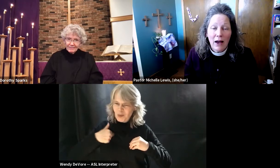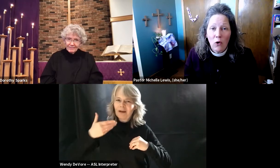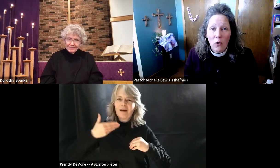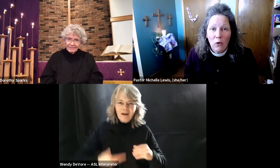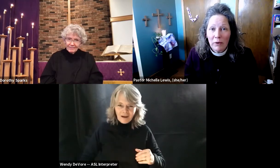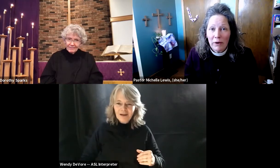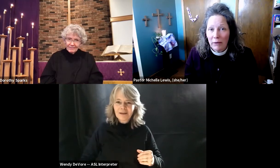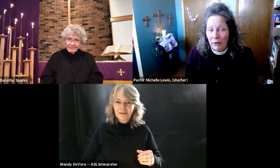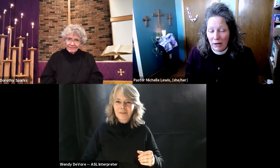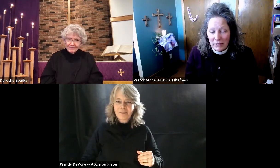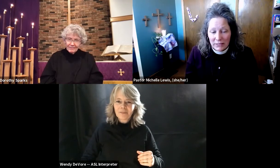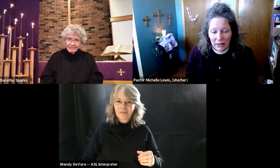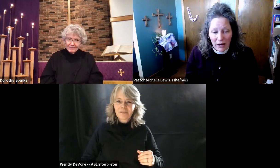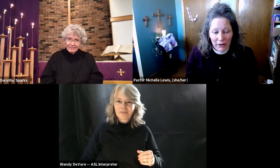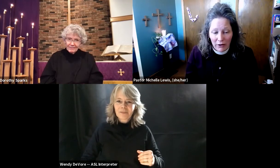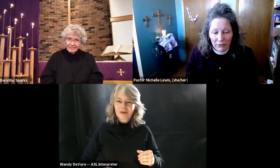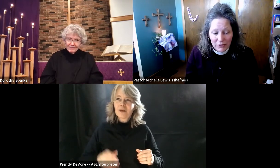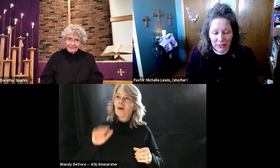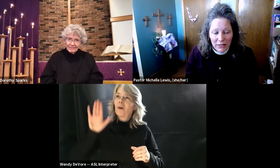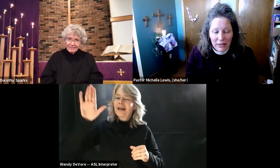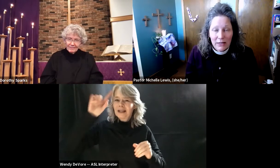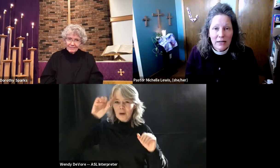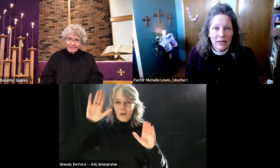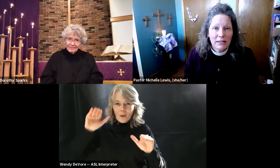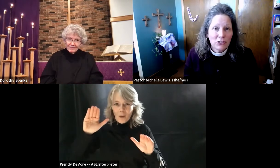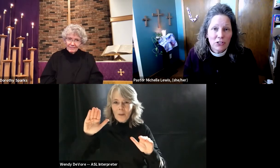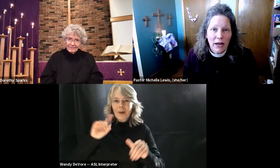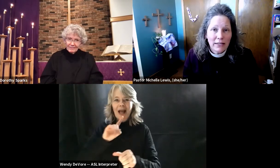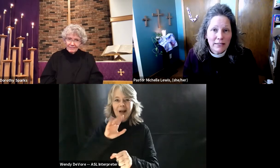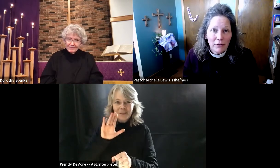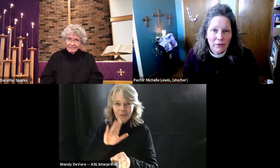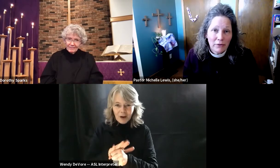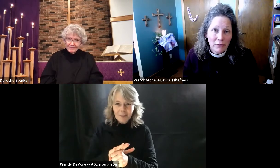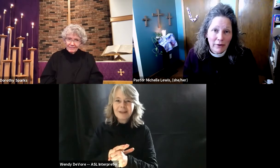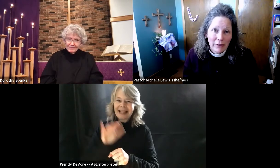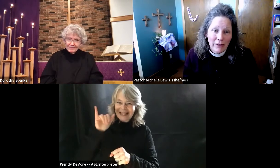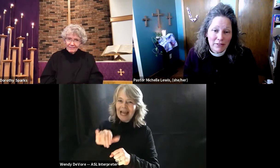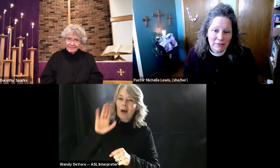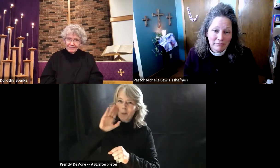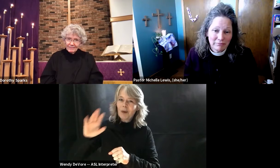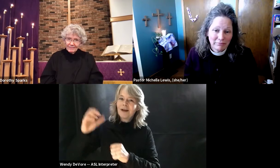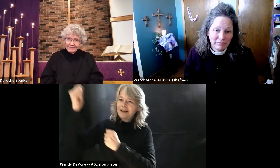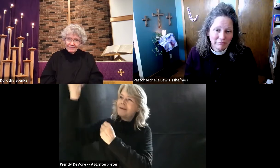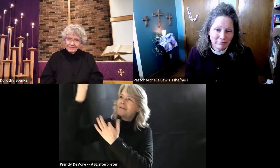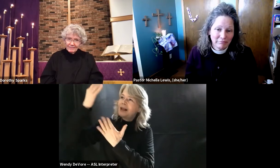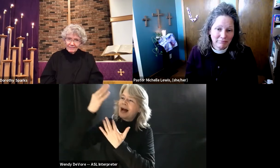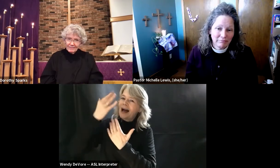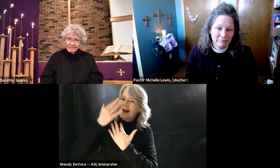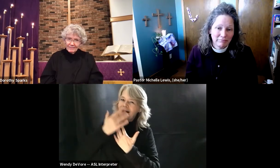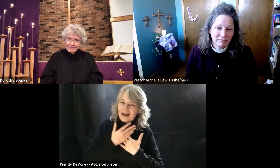in that hope and promise that God offers, it shines out through our lives.